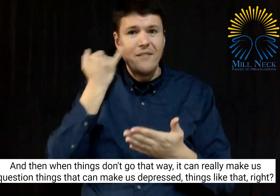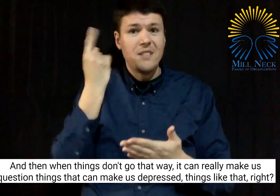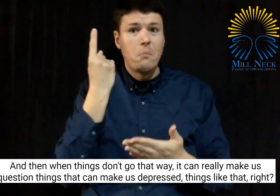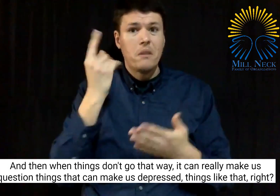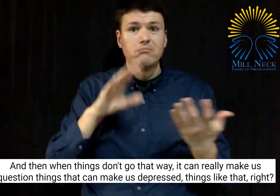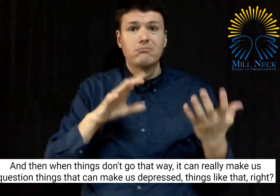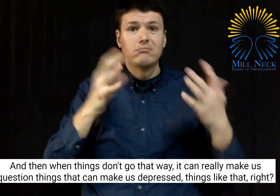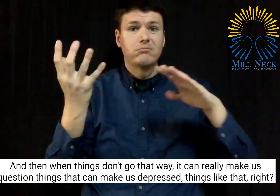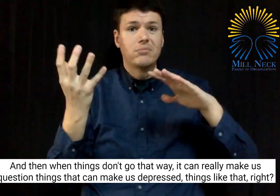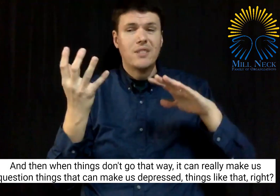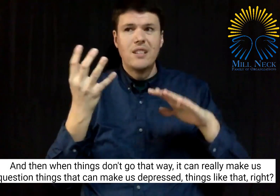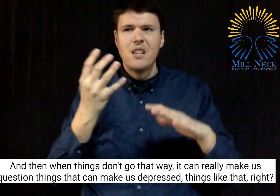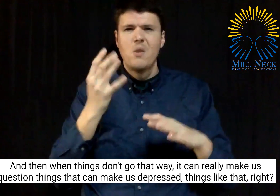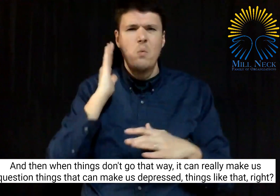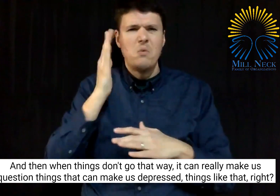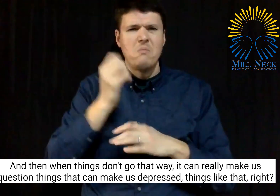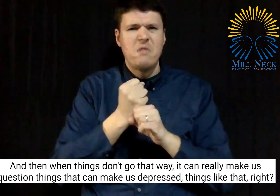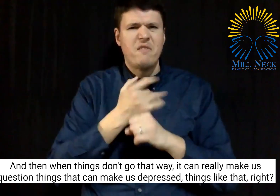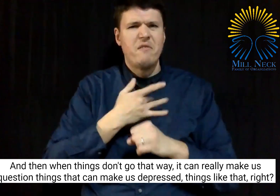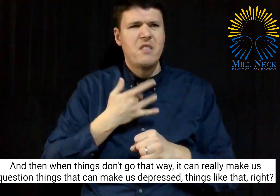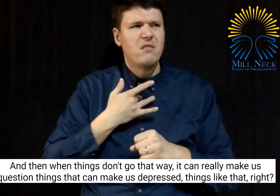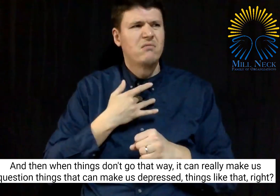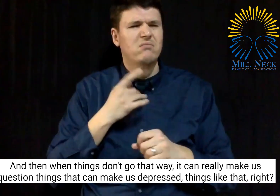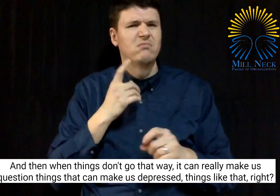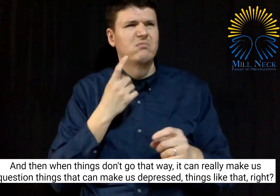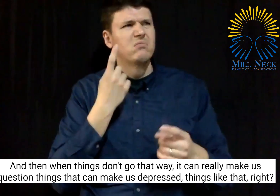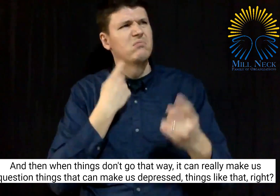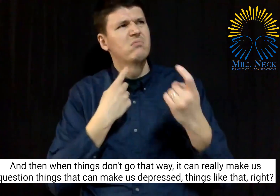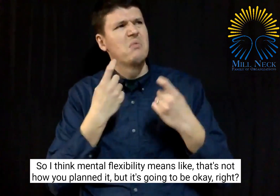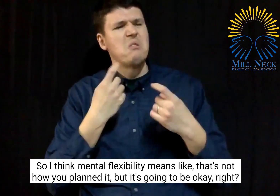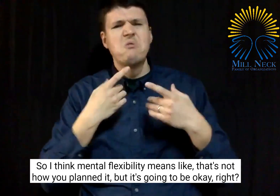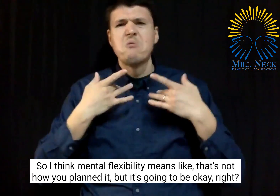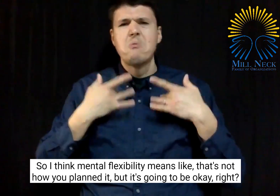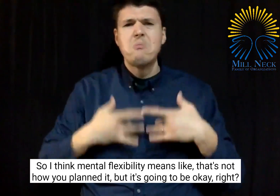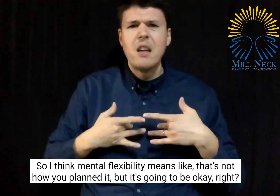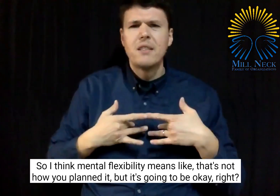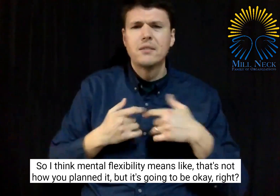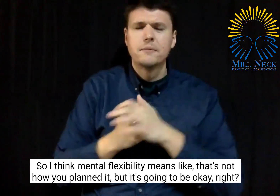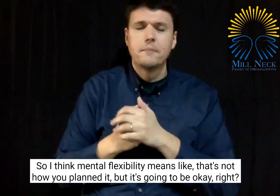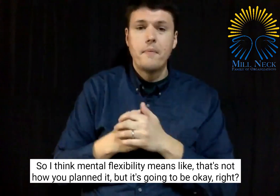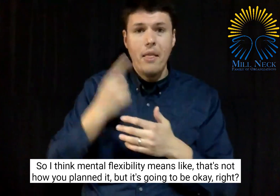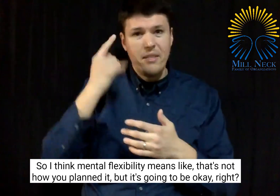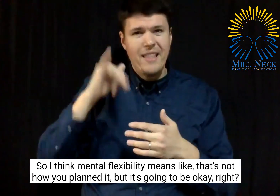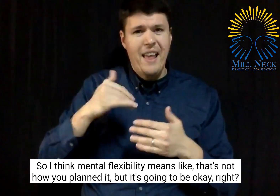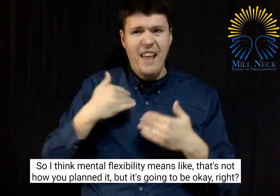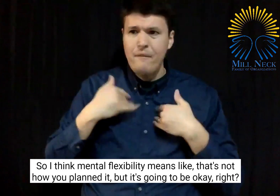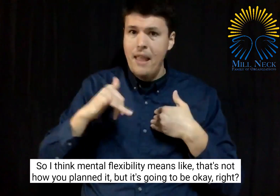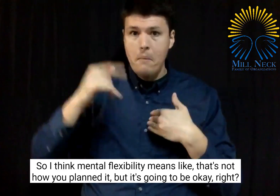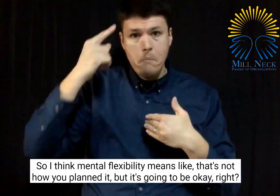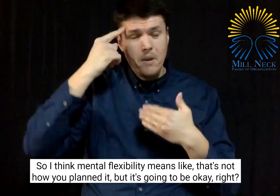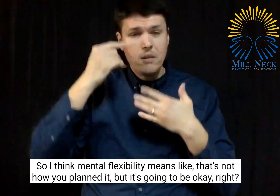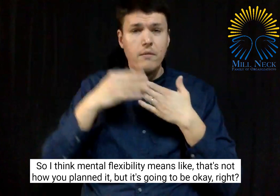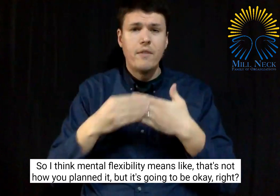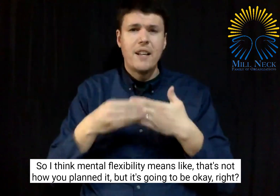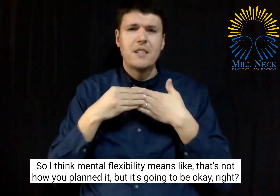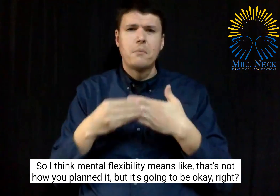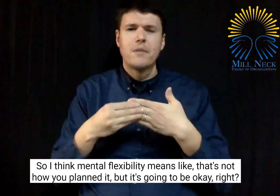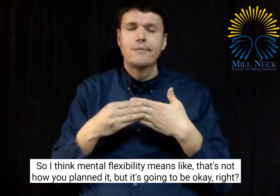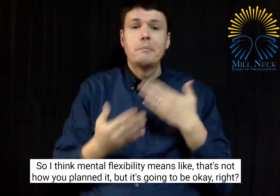us question things. It can make us depressed, things like that, right? So I think mental flexibility means, like, that's not how you planned it, but it's